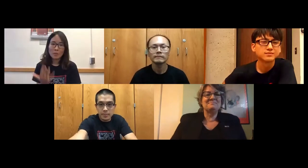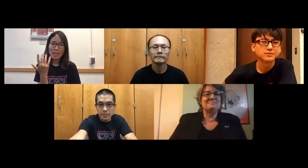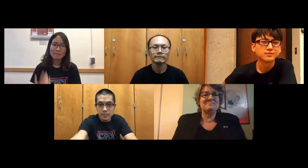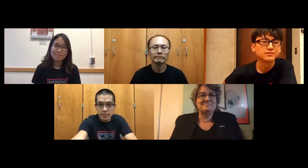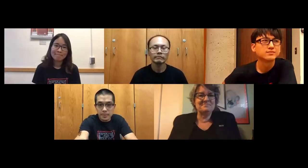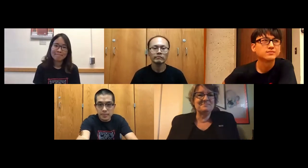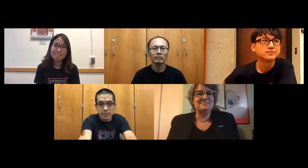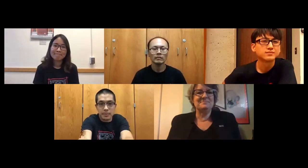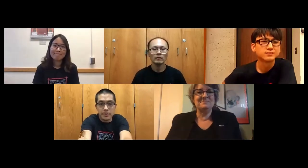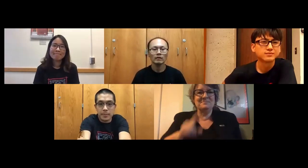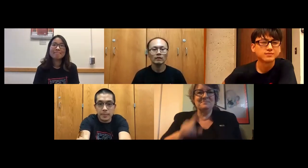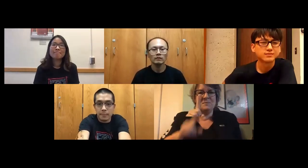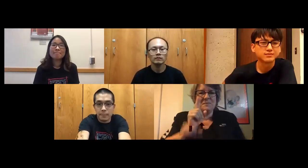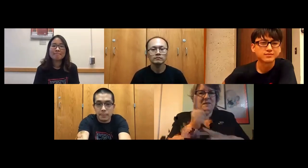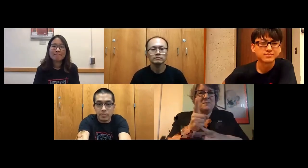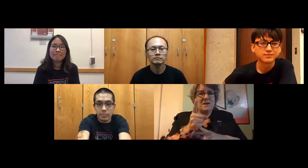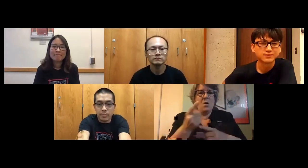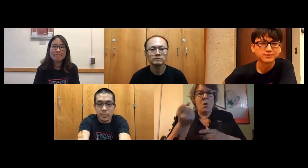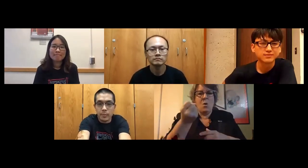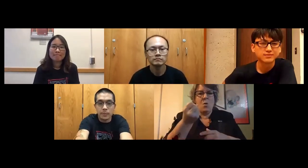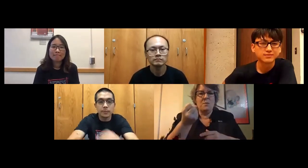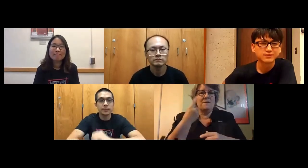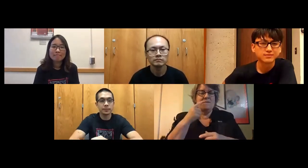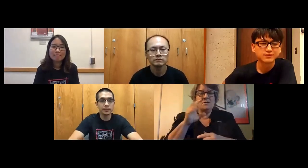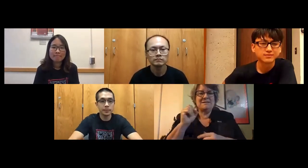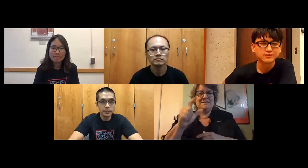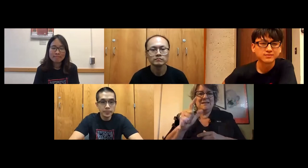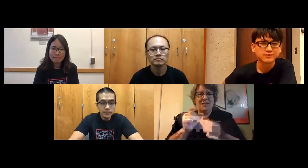1 minute. Let's get the CSL interpreters caught up with your question.